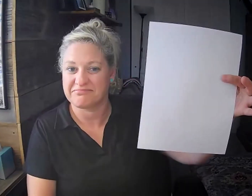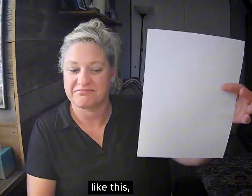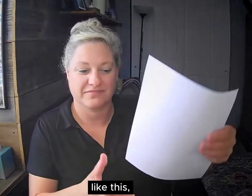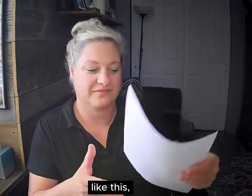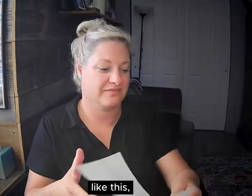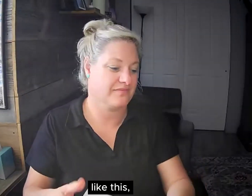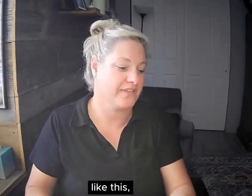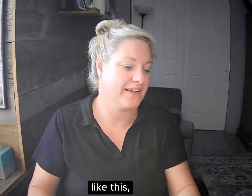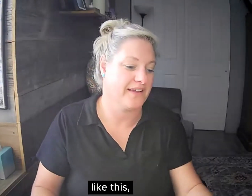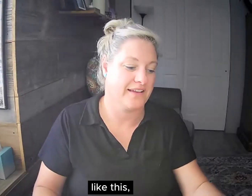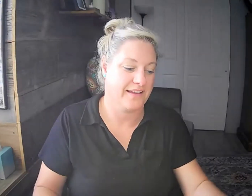like this,